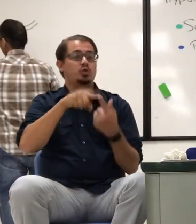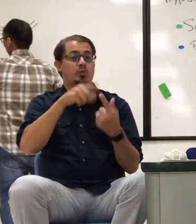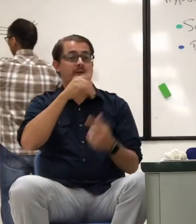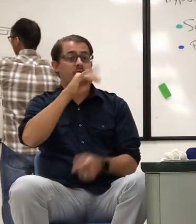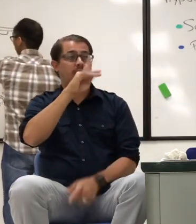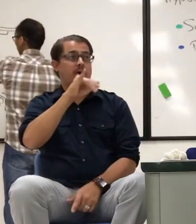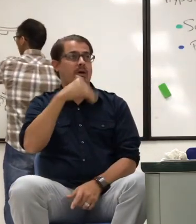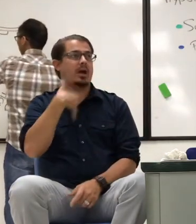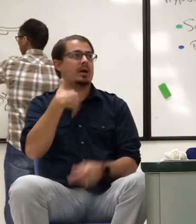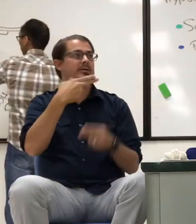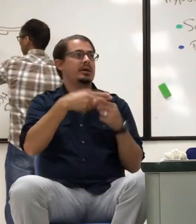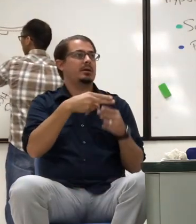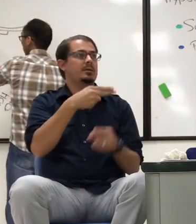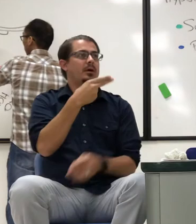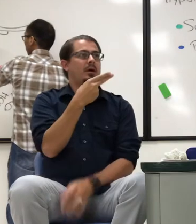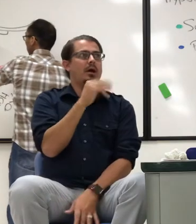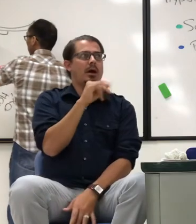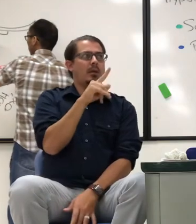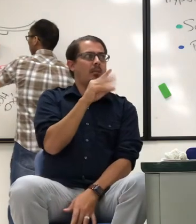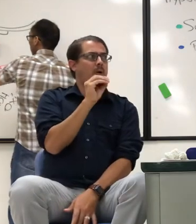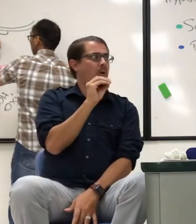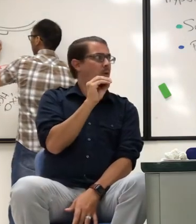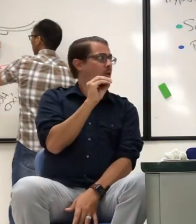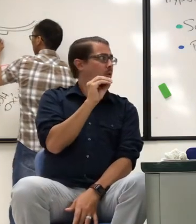It's called the hypothalamic.